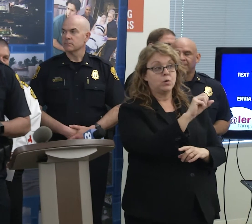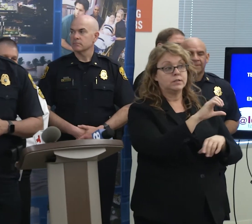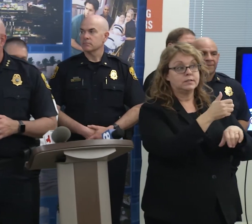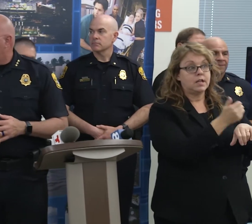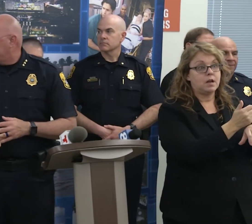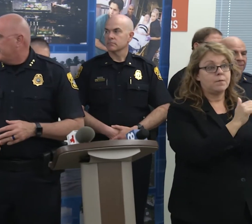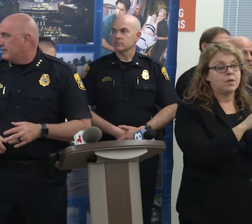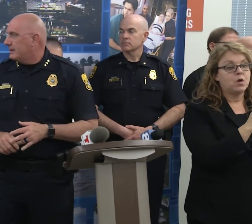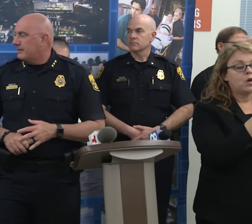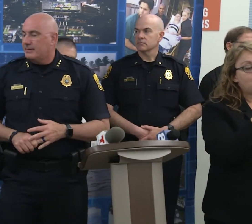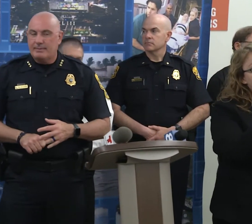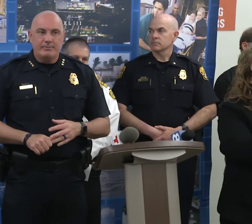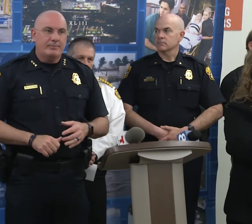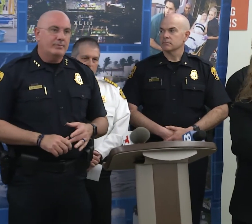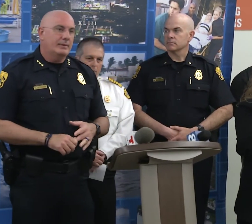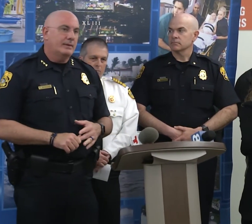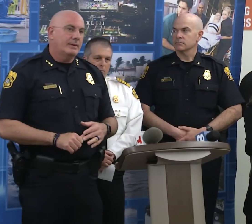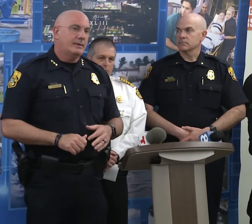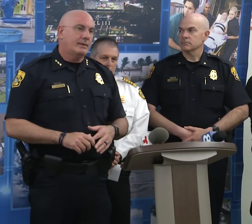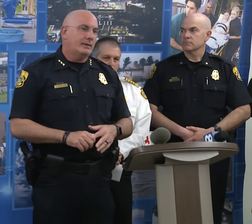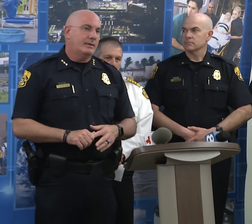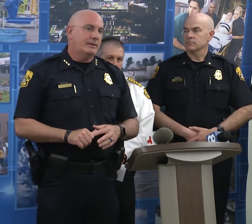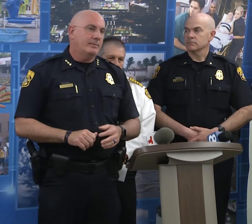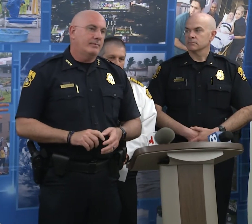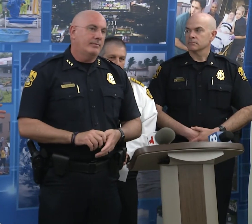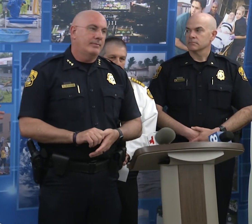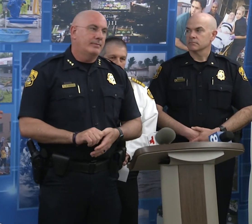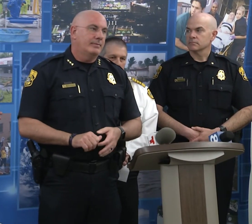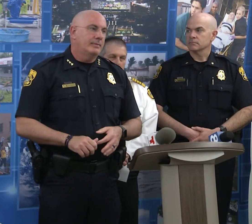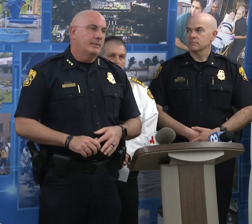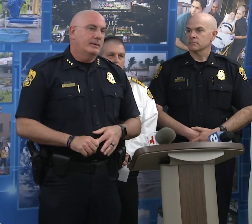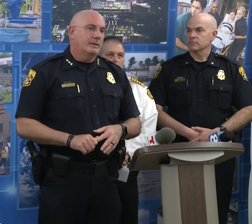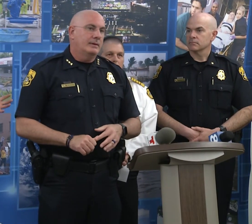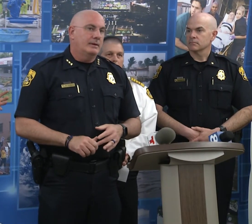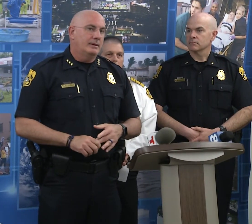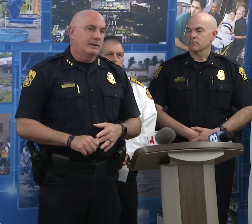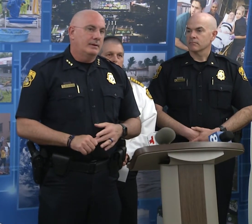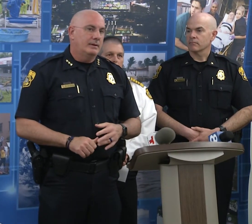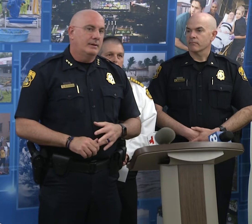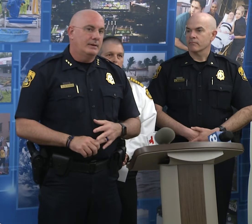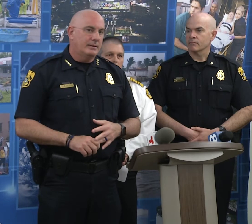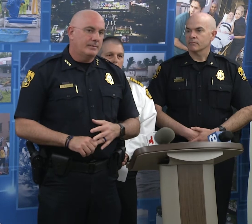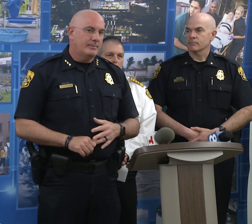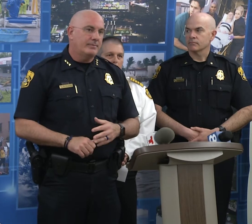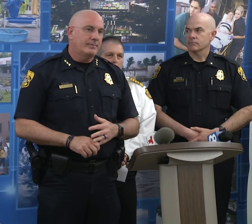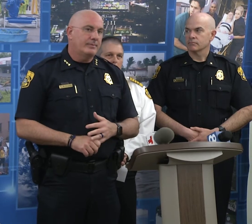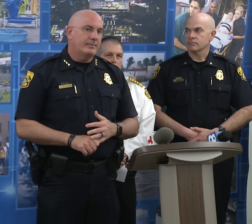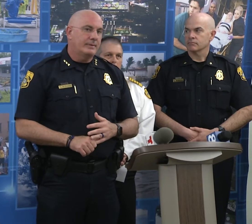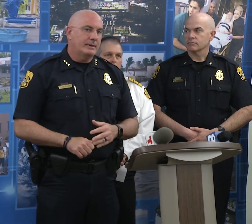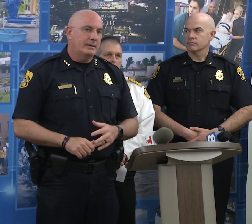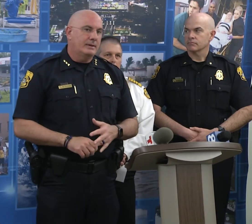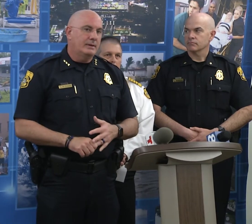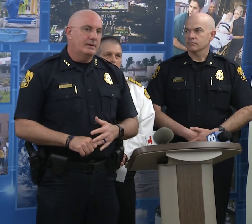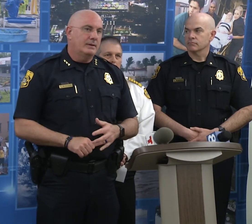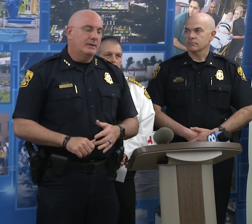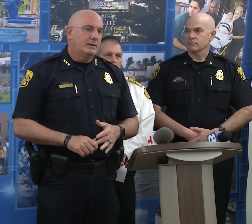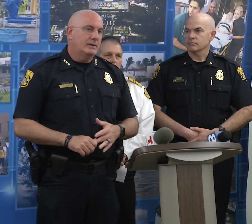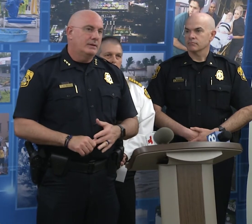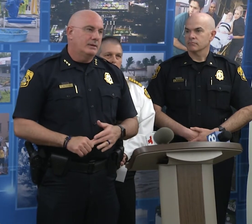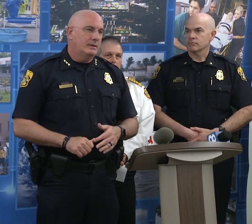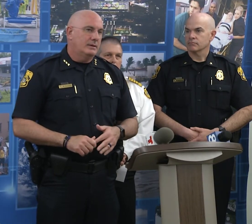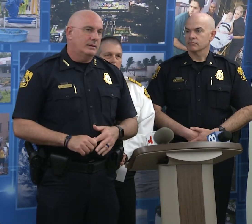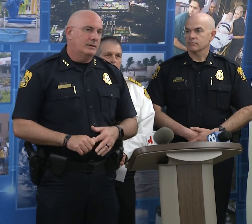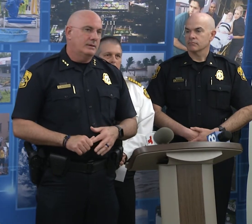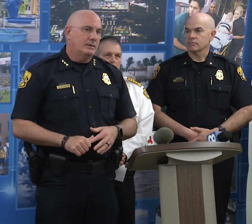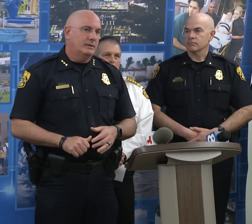the portable towers. Those are set up, already contracted, and we can bring those in to try to get self-service up